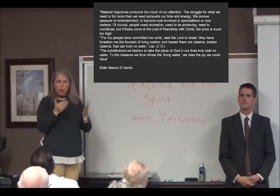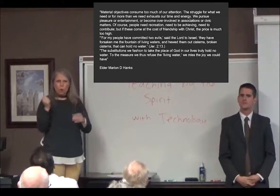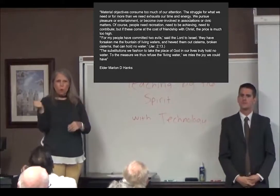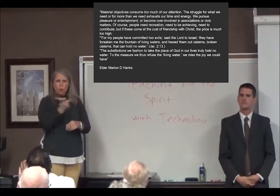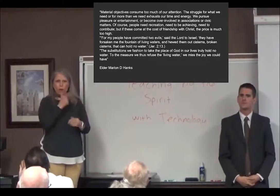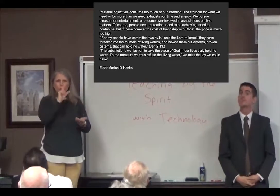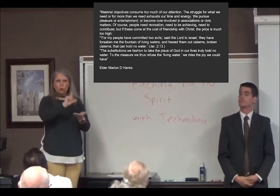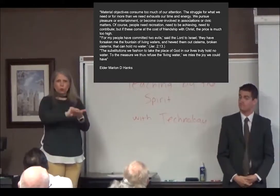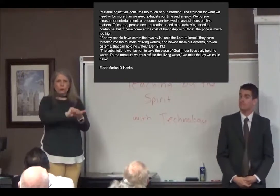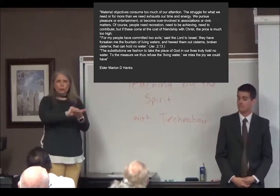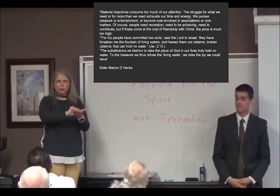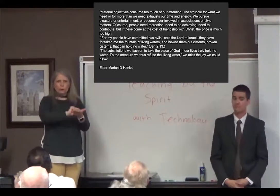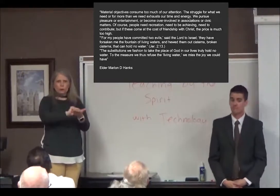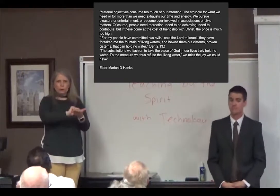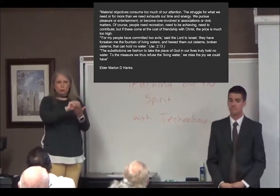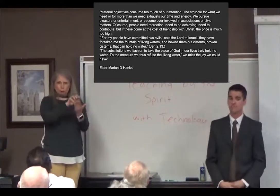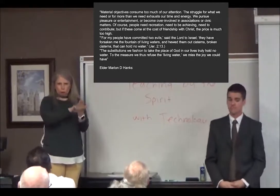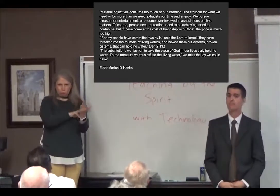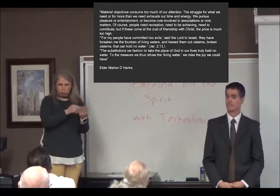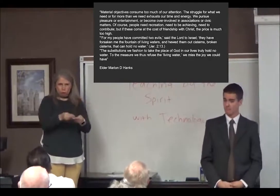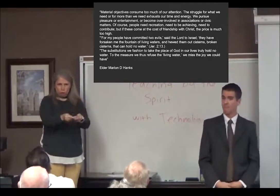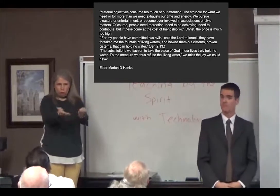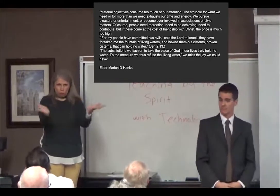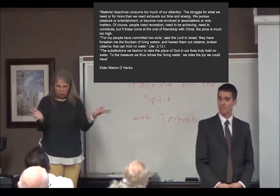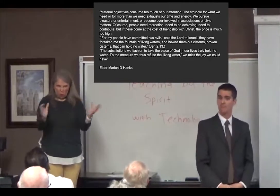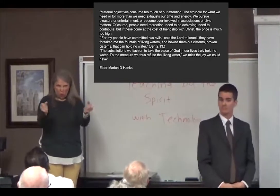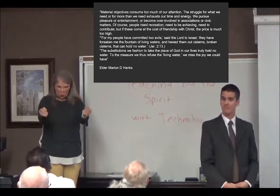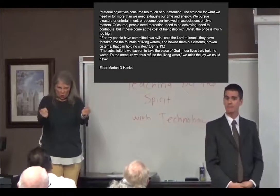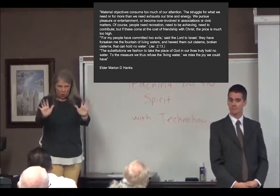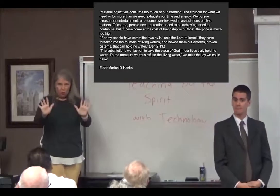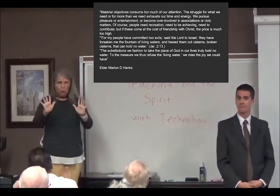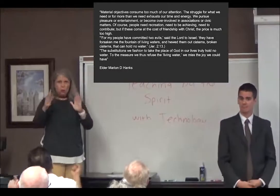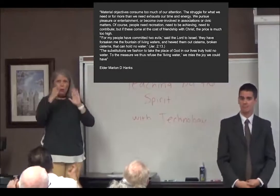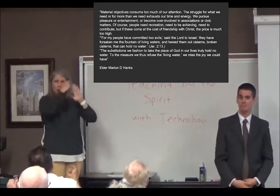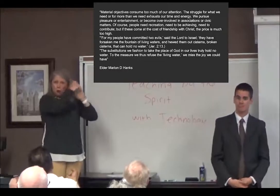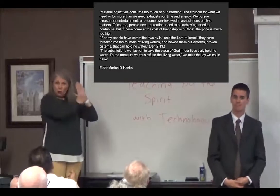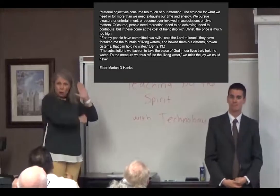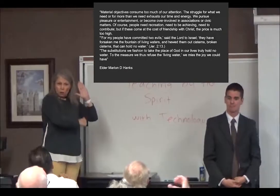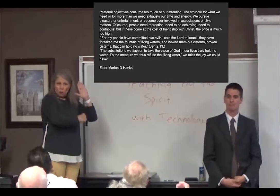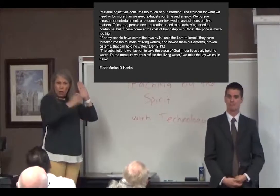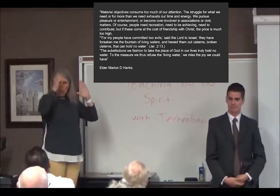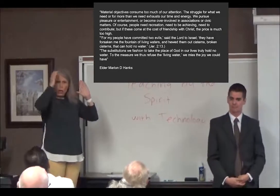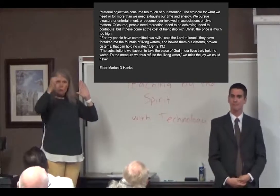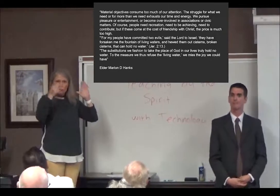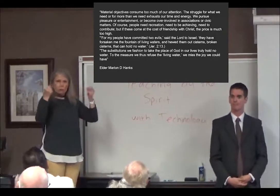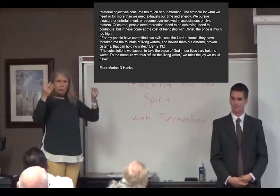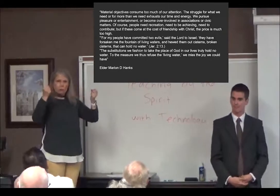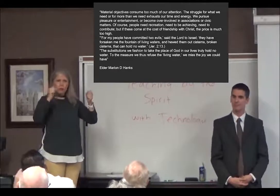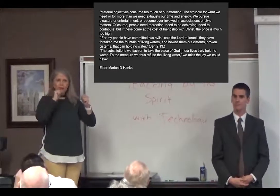I love this quote, but maybe print it and distribute it to the class instead of putting it in there as a